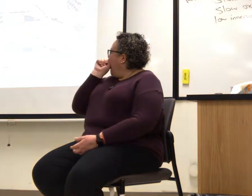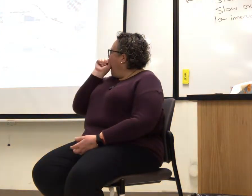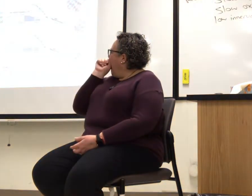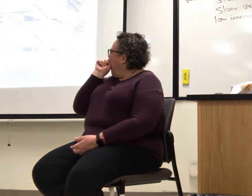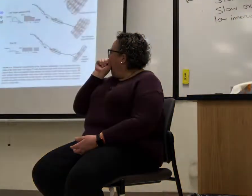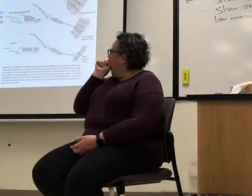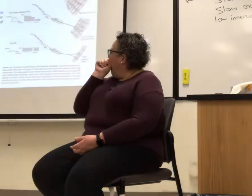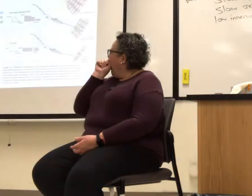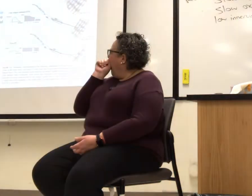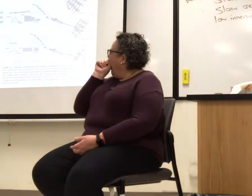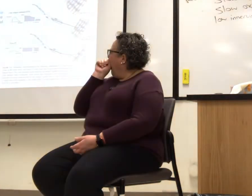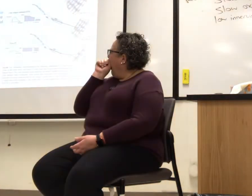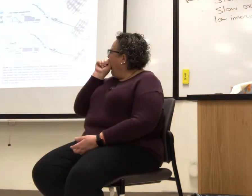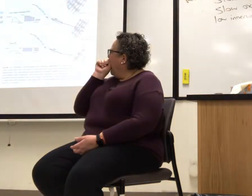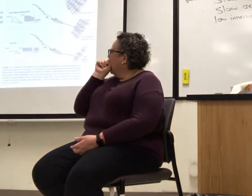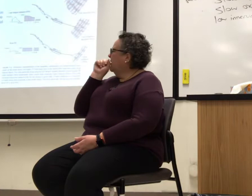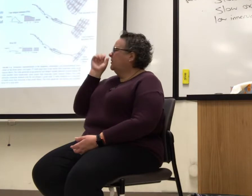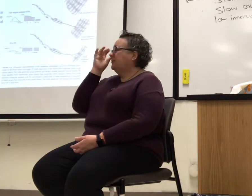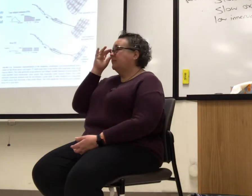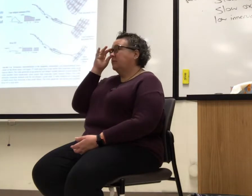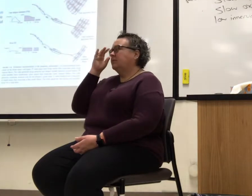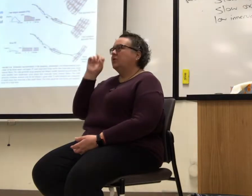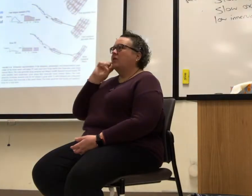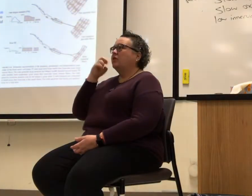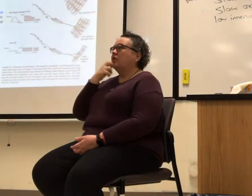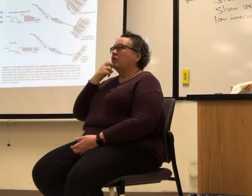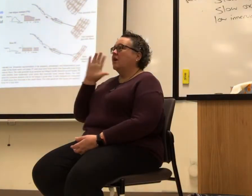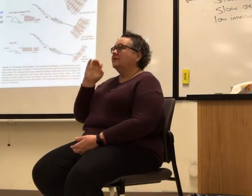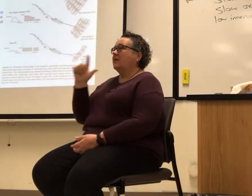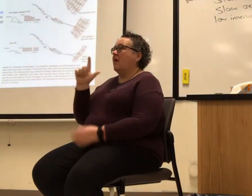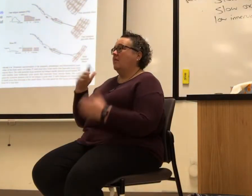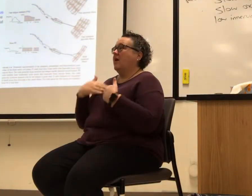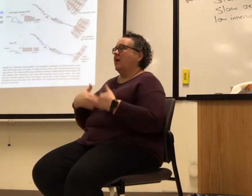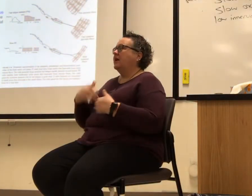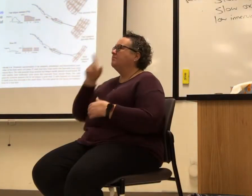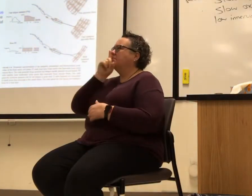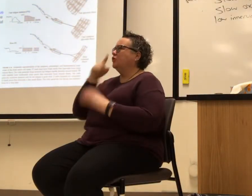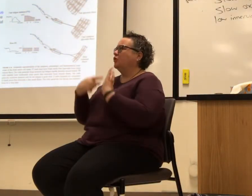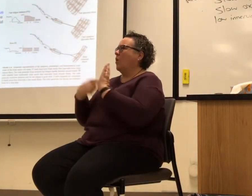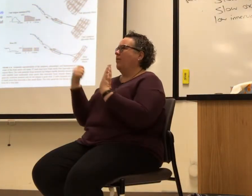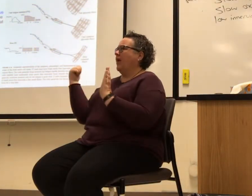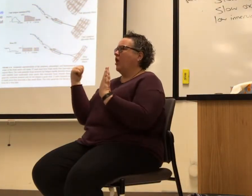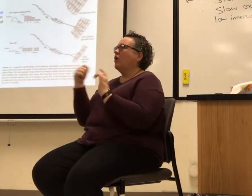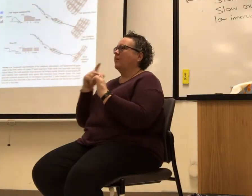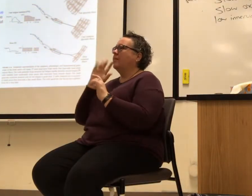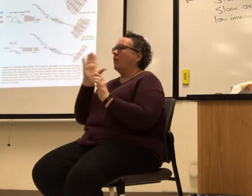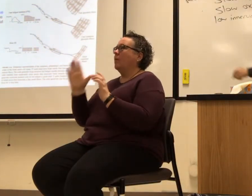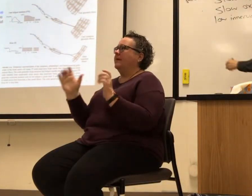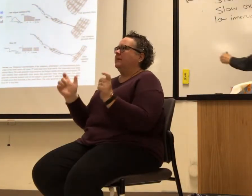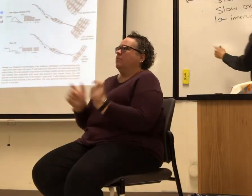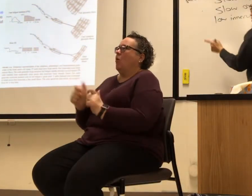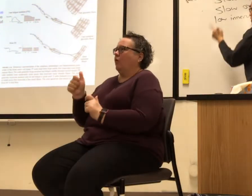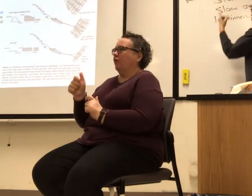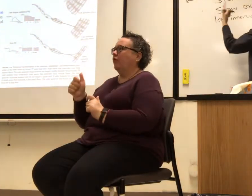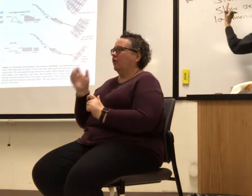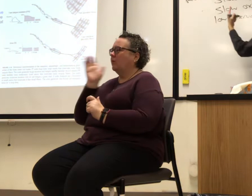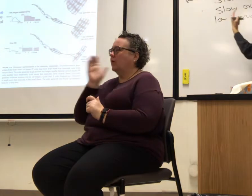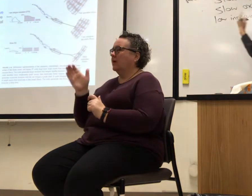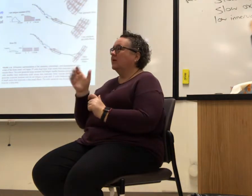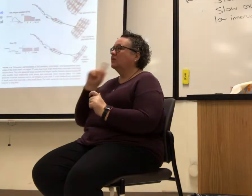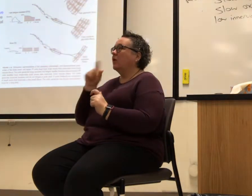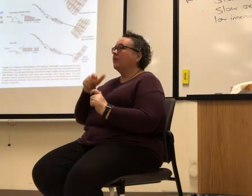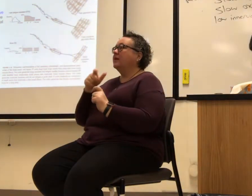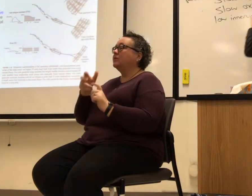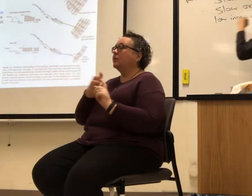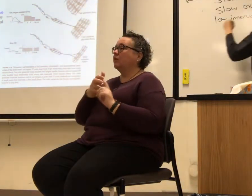ratio. So the neuron cell bodies, they don't show it there. It would be smaller. Okay, so these would be